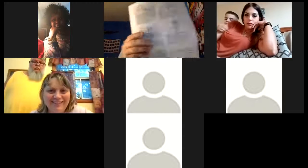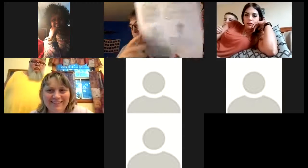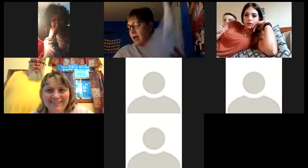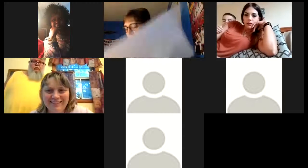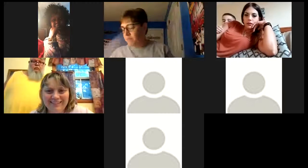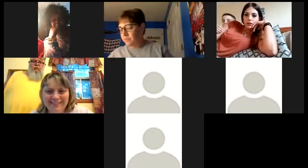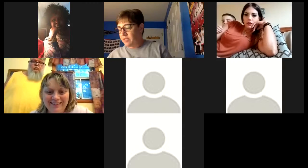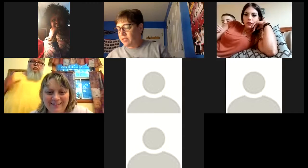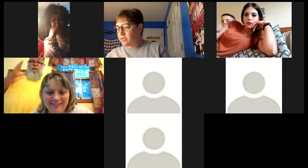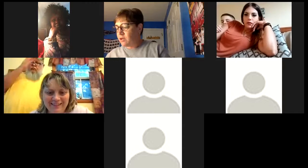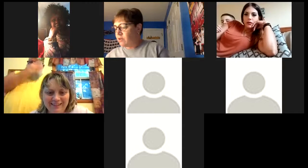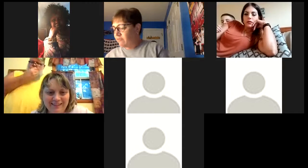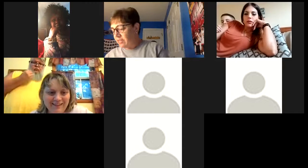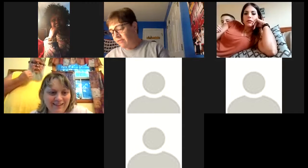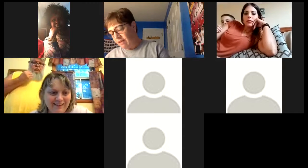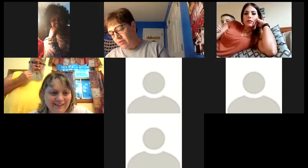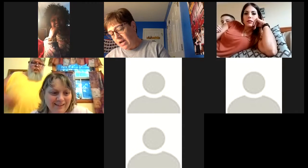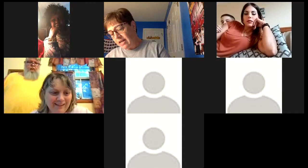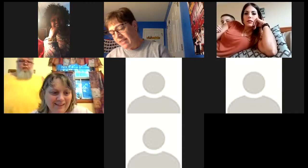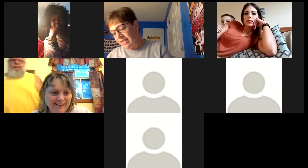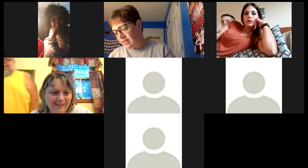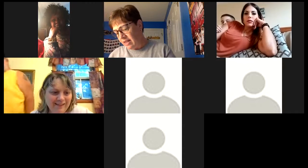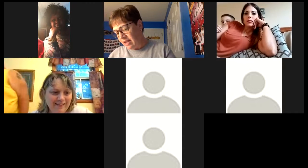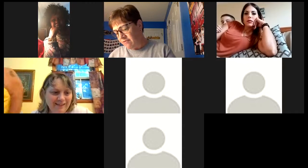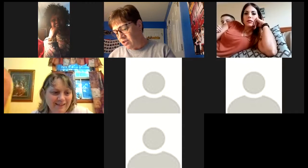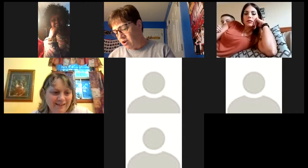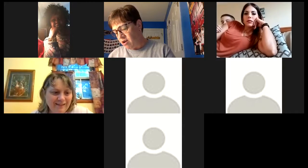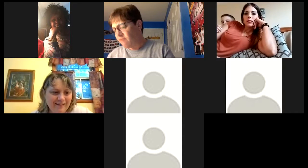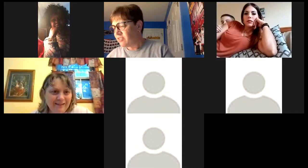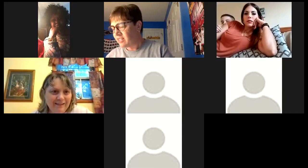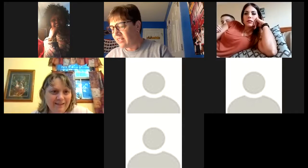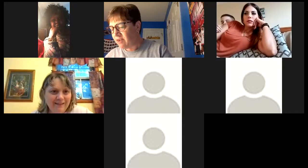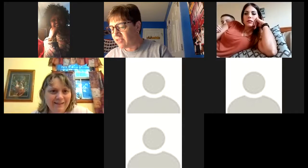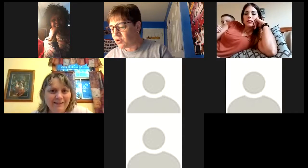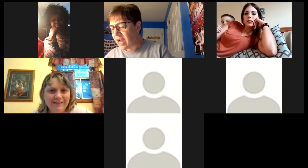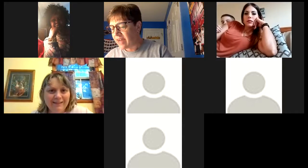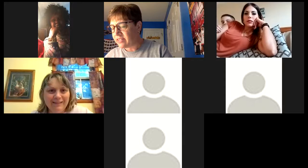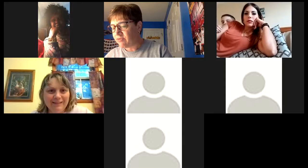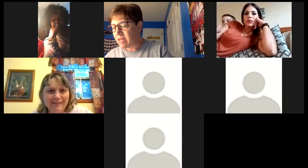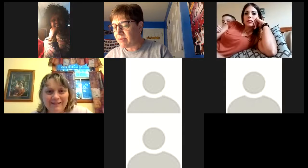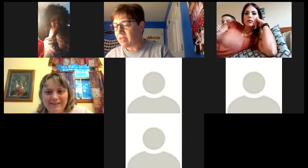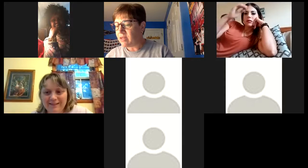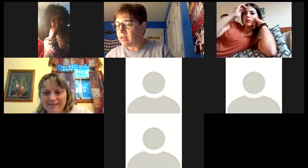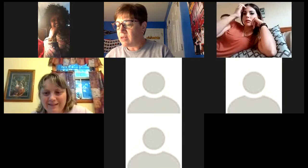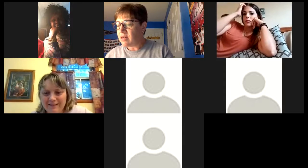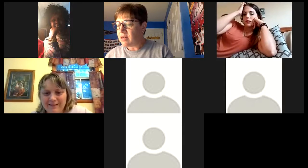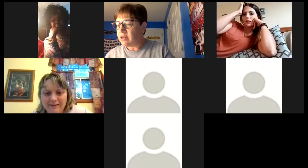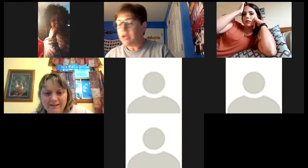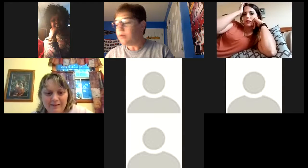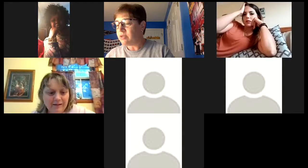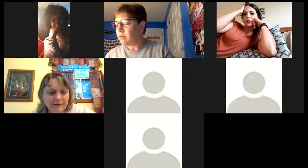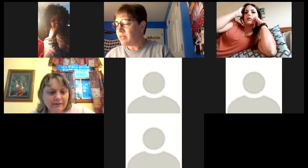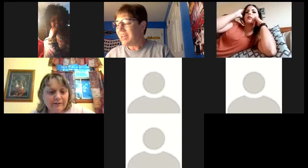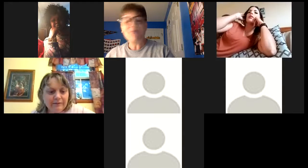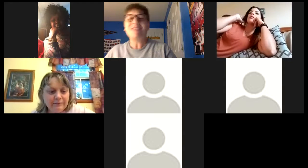ones. So if ever, I think I left off, did I leave off attractive maybe?